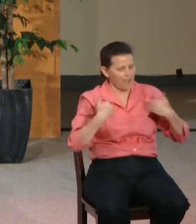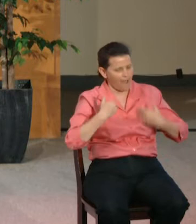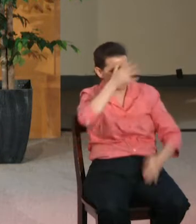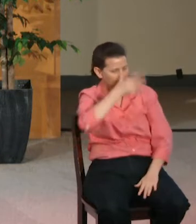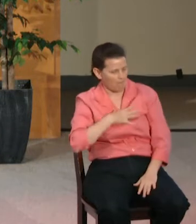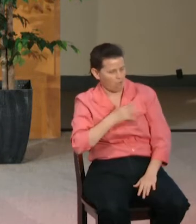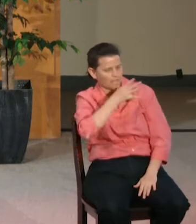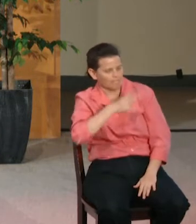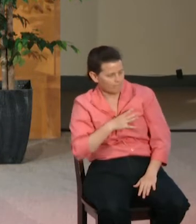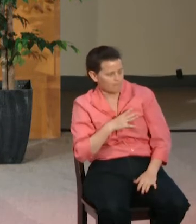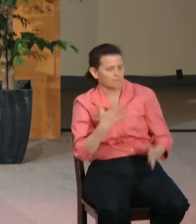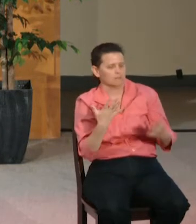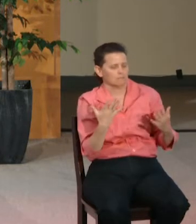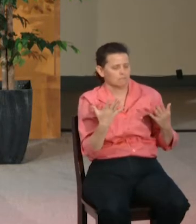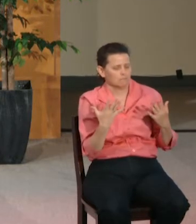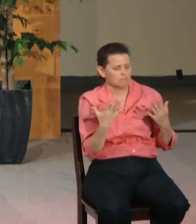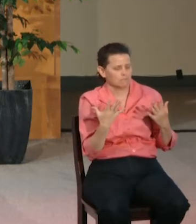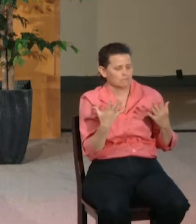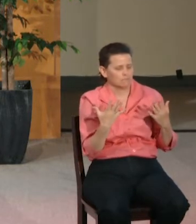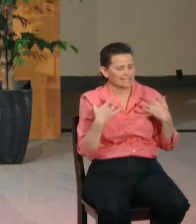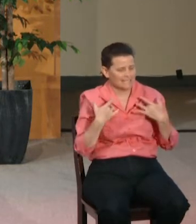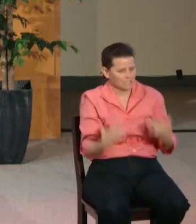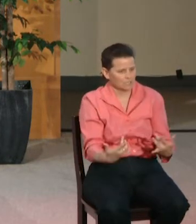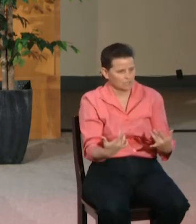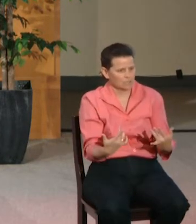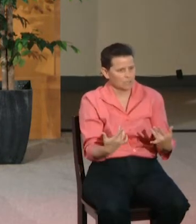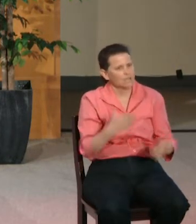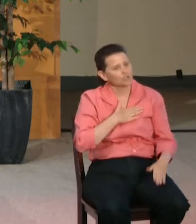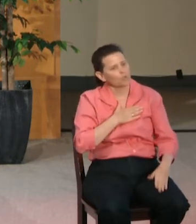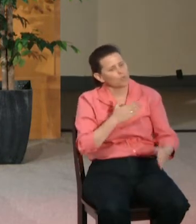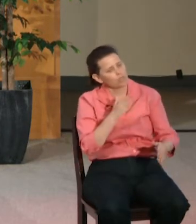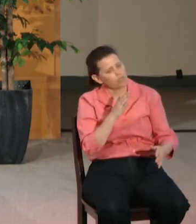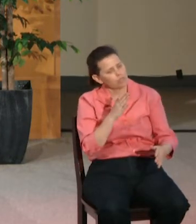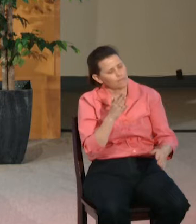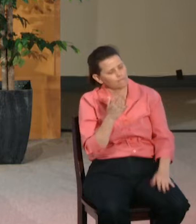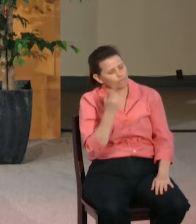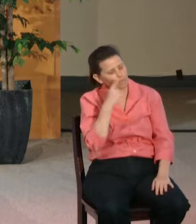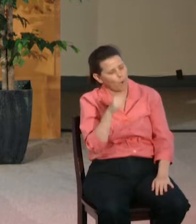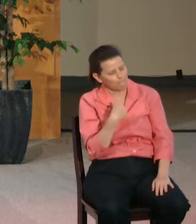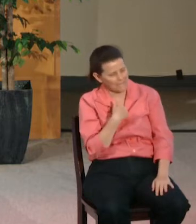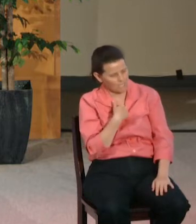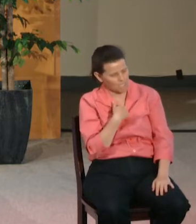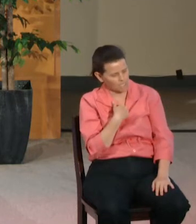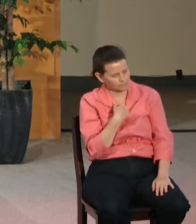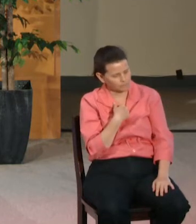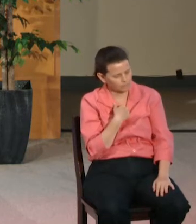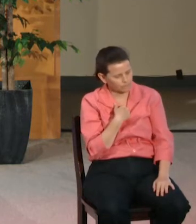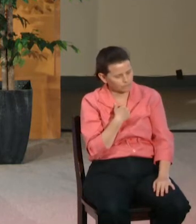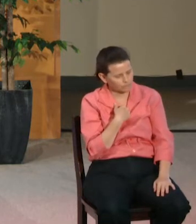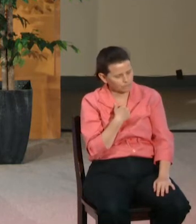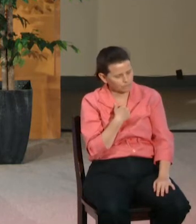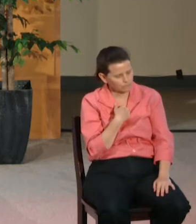do what I need to do to be in balance with those energies within me. And then I believe, it's my belief that as we walk